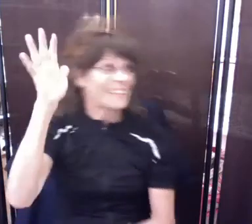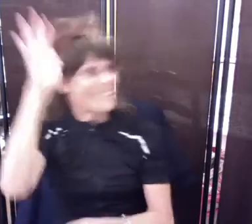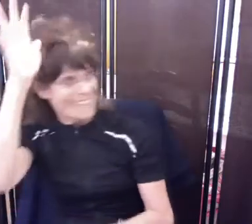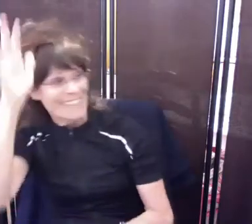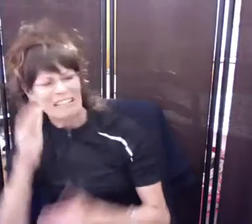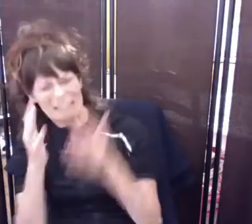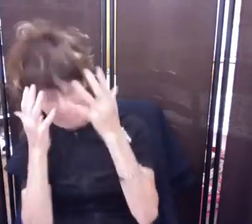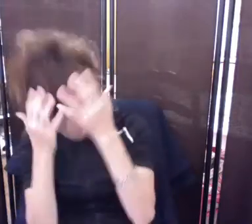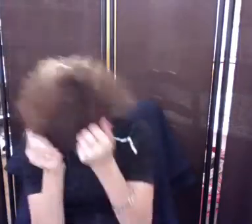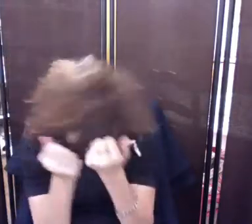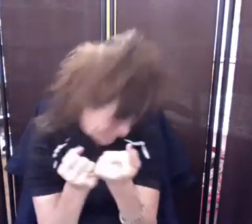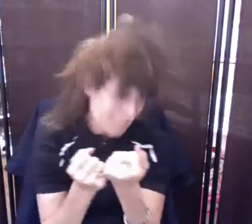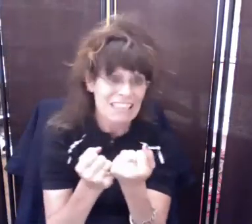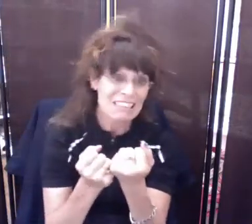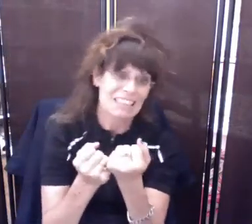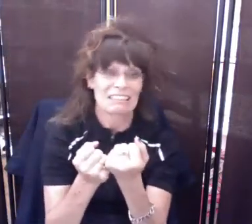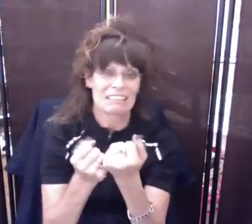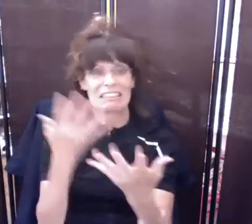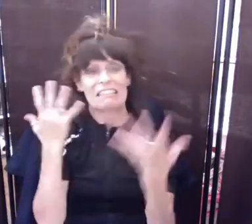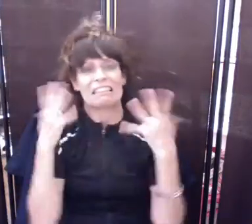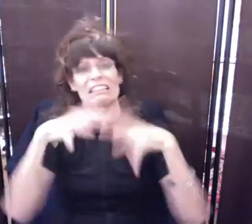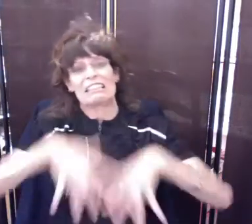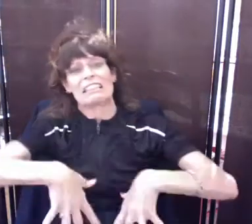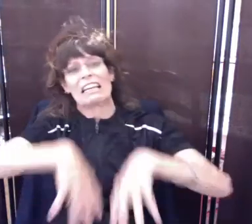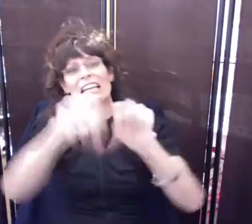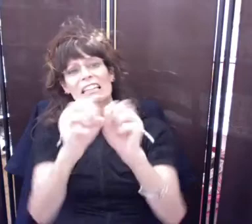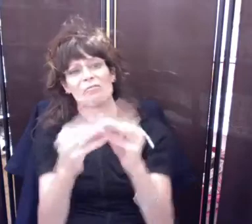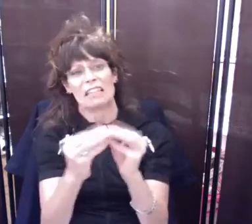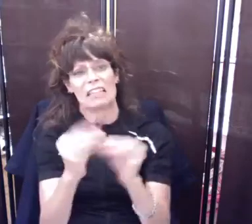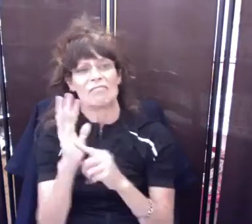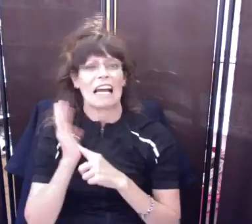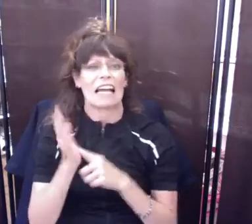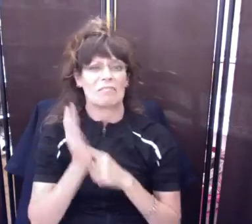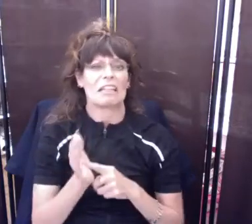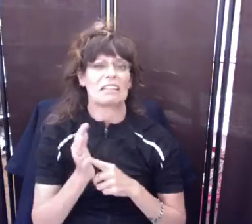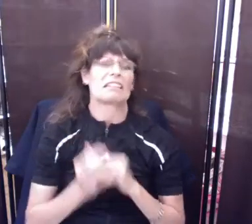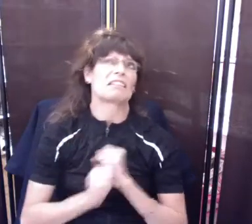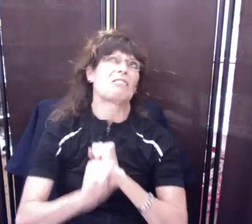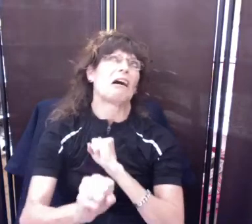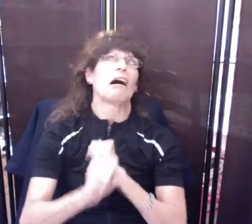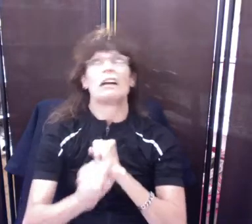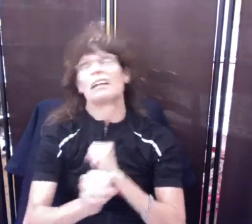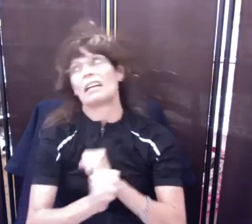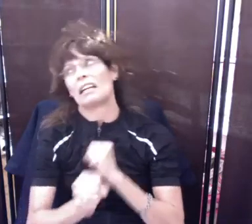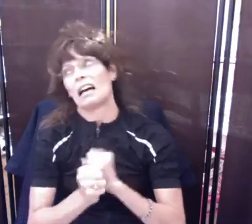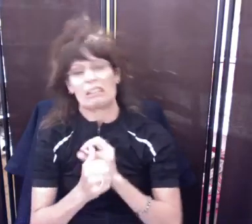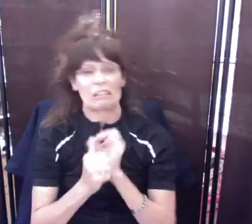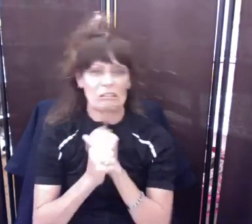God, no. He's going to take the meeting hostage for 5 minutes. He's going to talk all the crap about his family.